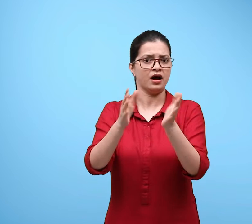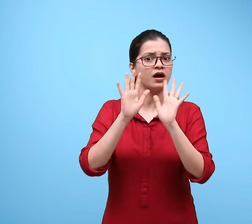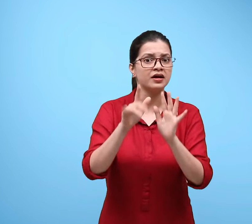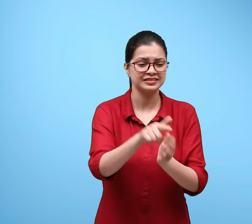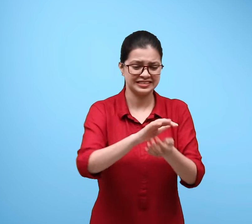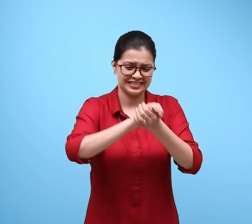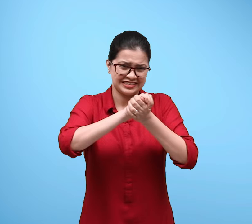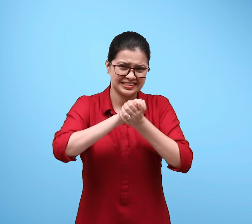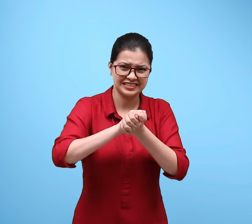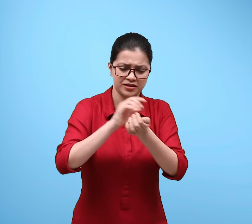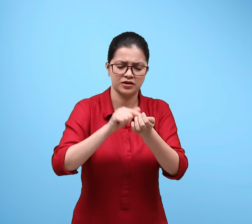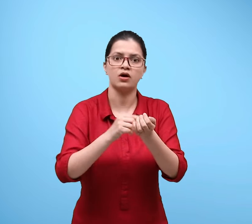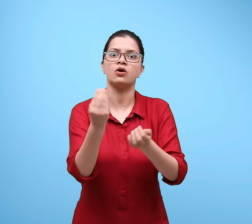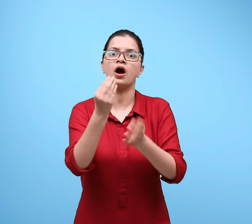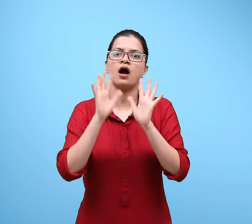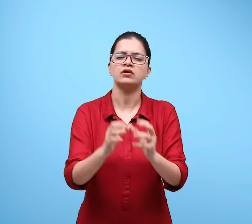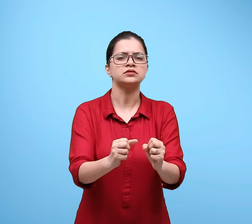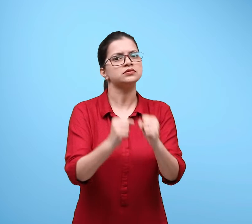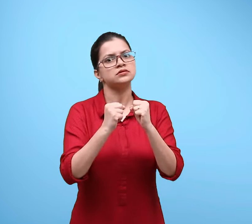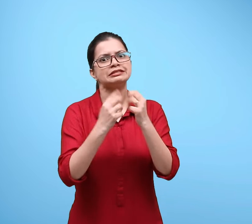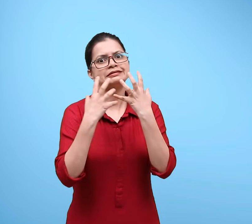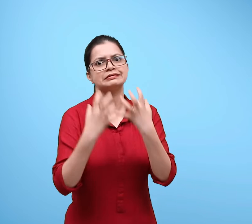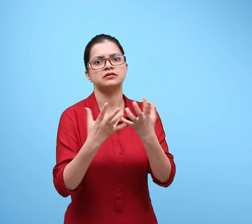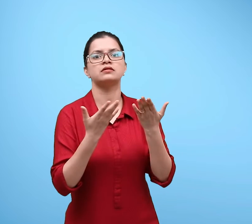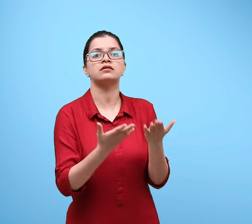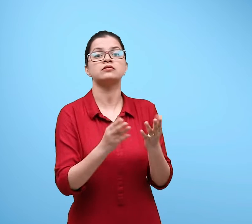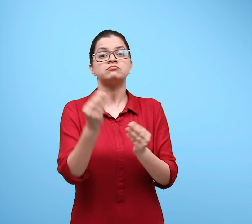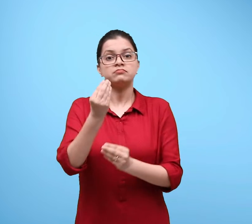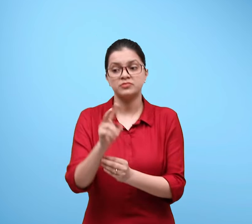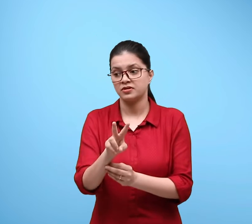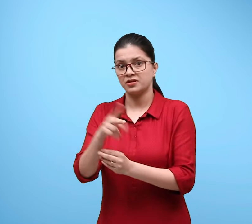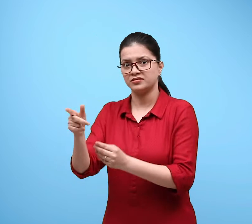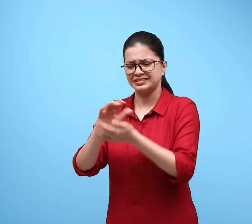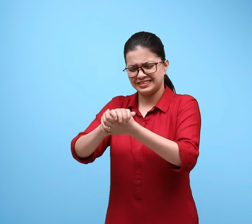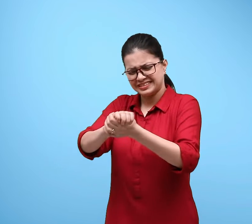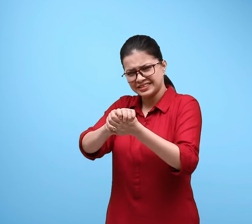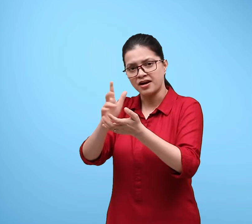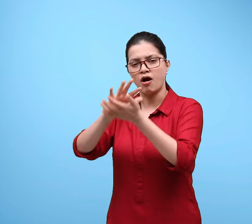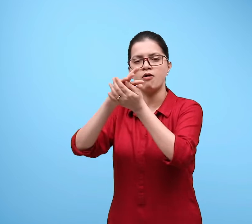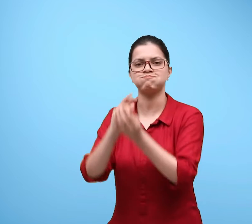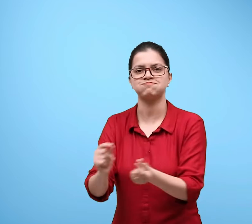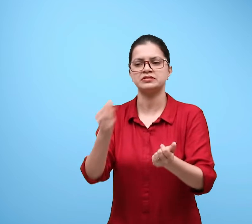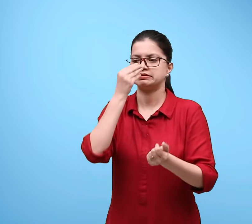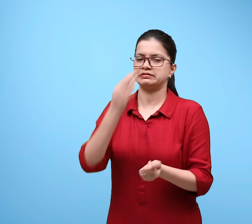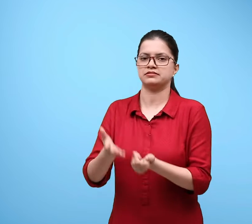some of them may be hard to compress, while others can be easily compressed.